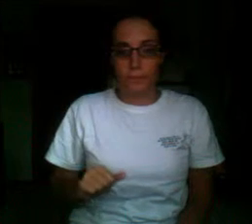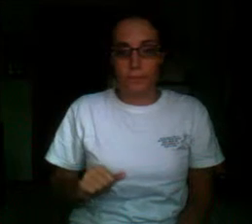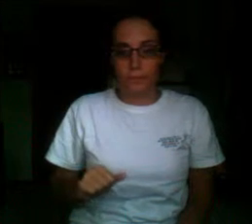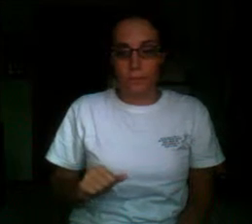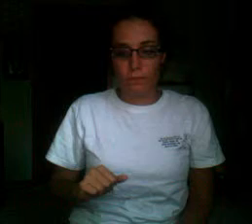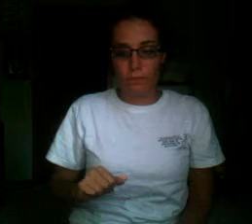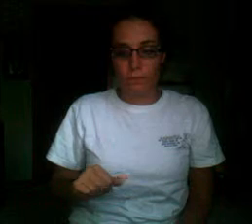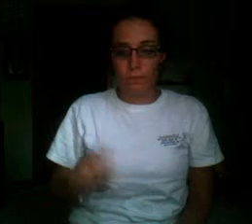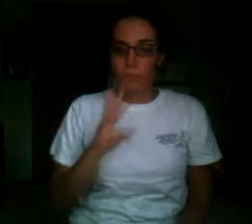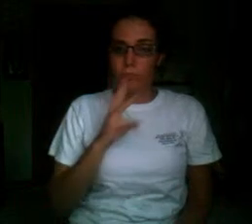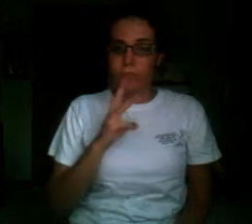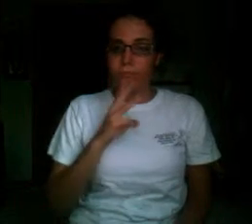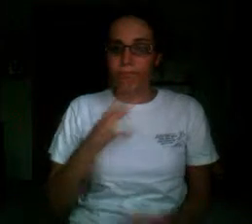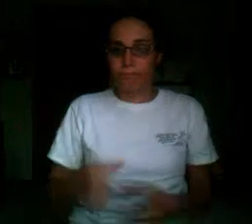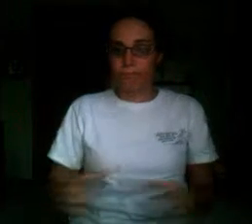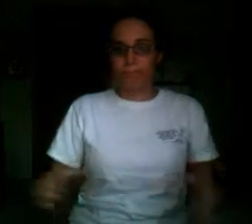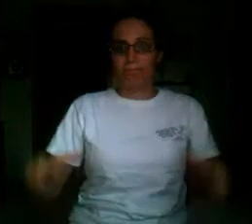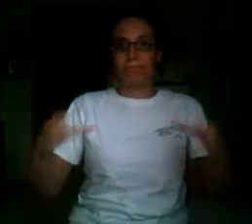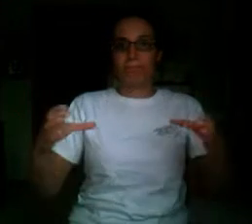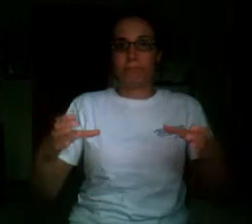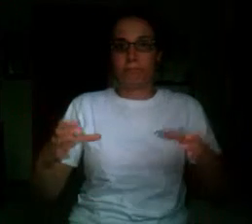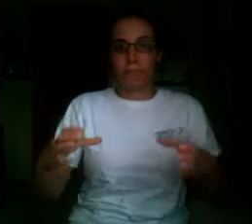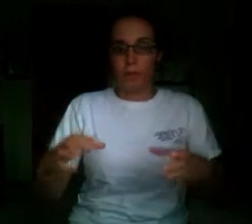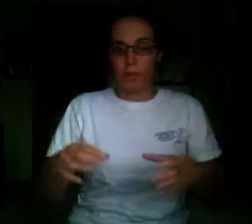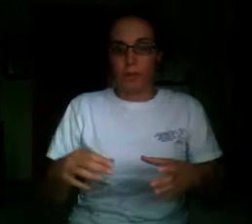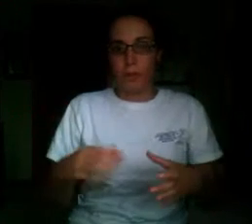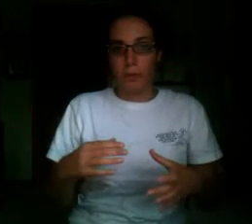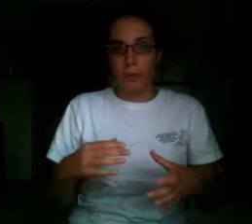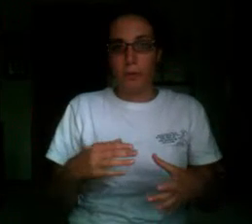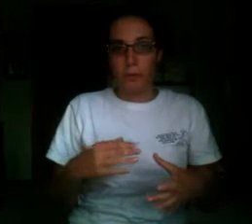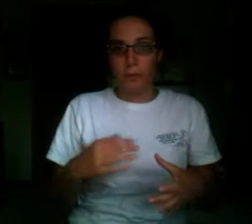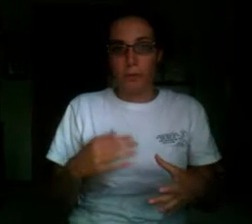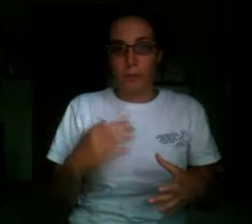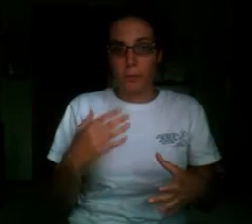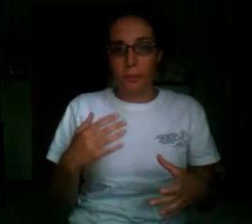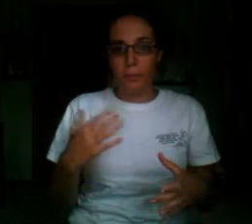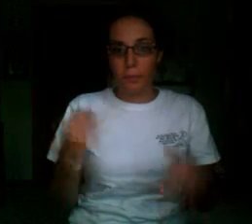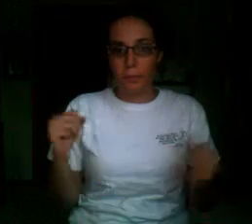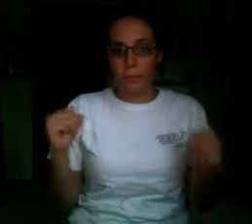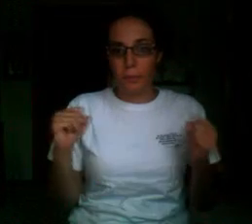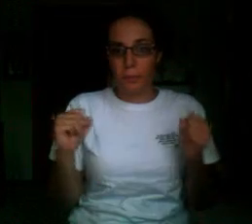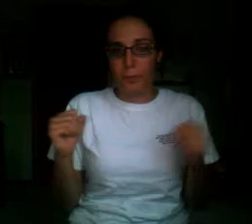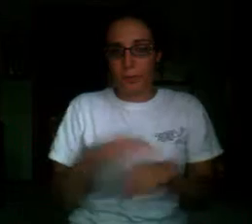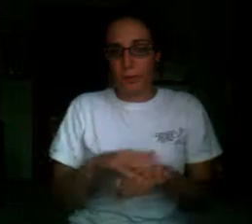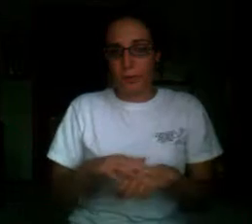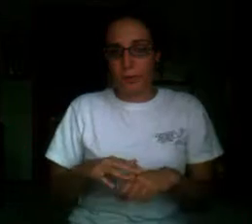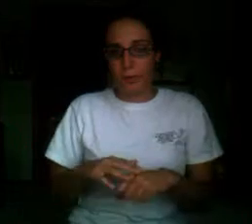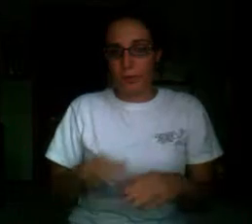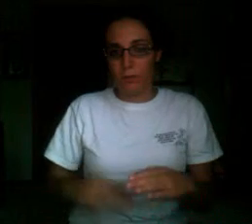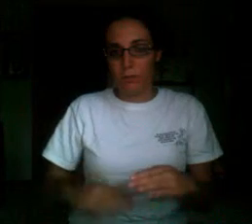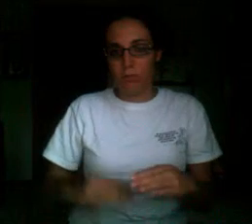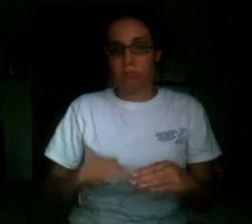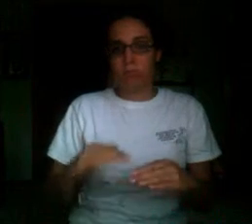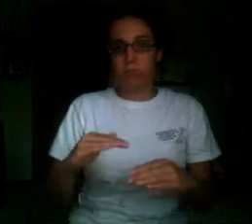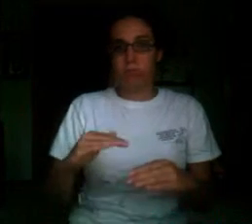brown jug till it was cool to her hand. Then she filled it with the fresh, cool water, corked it tightly, and